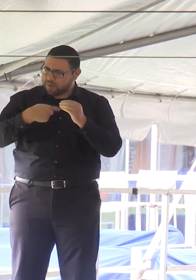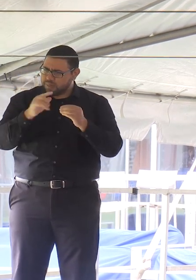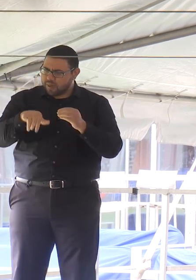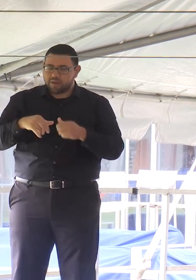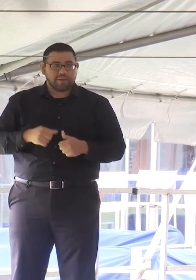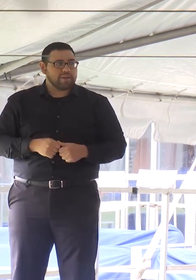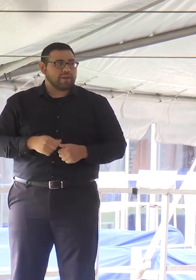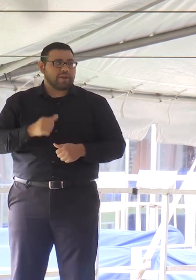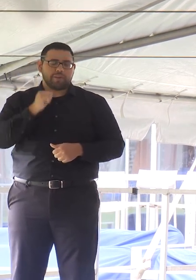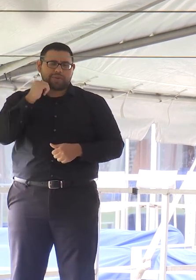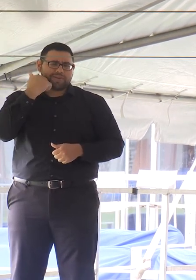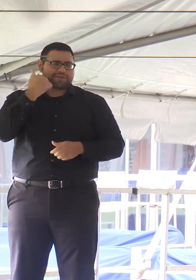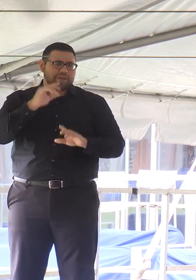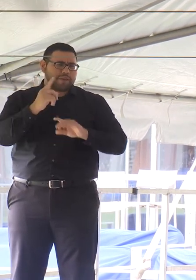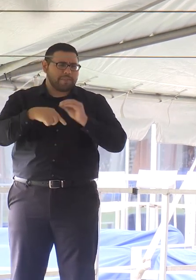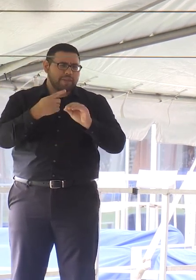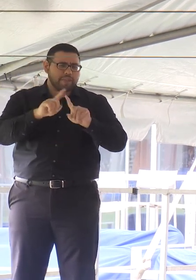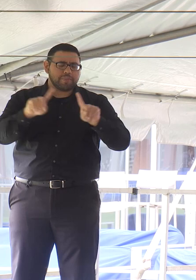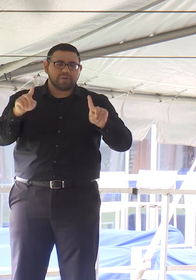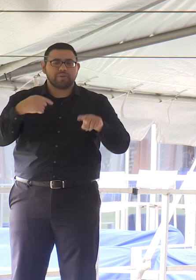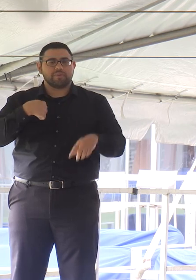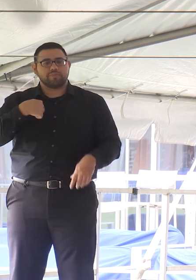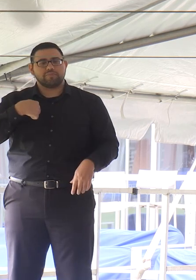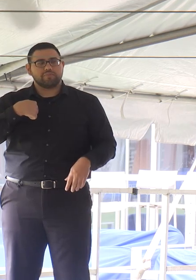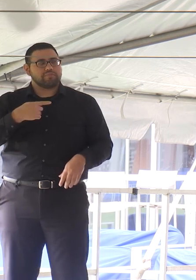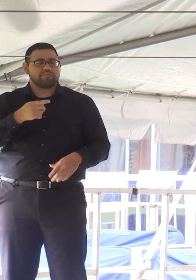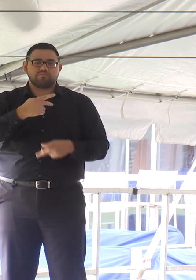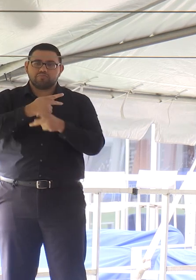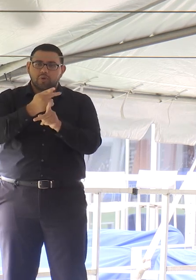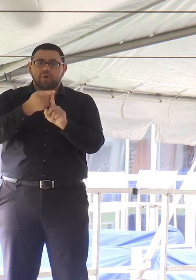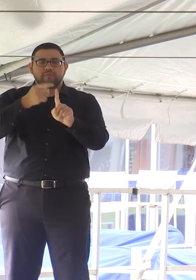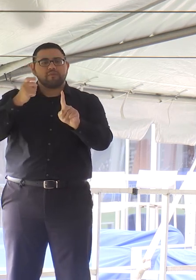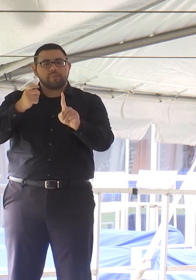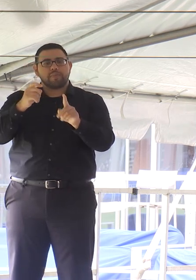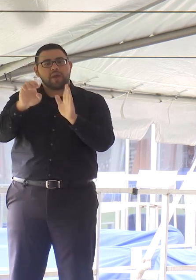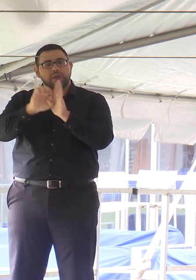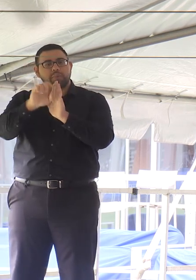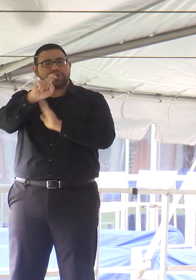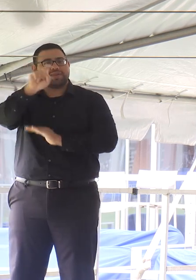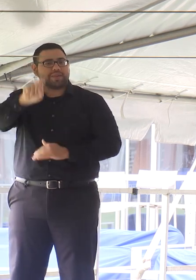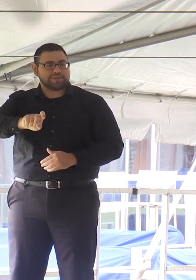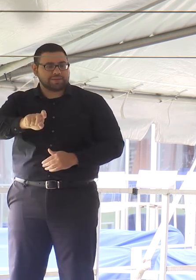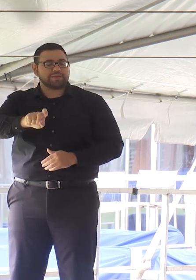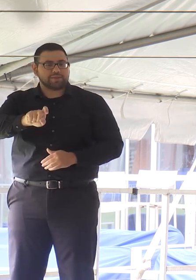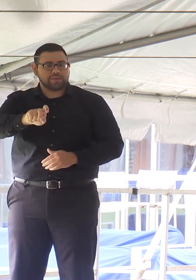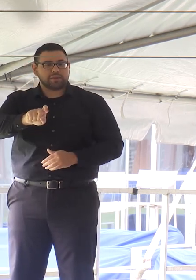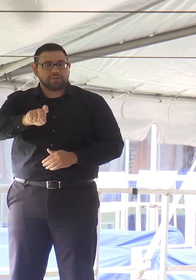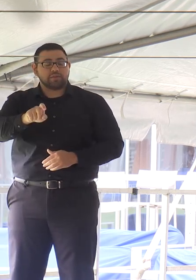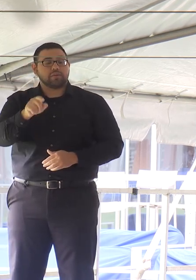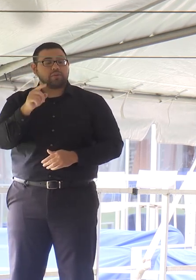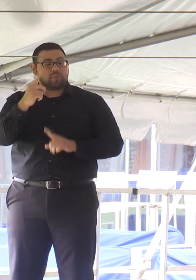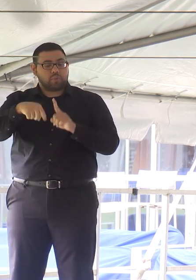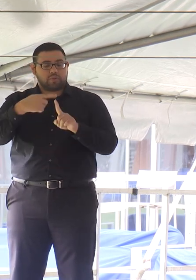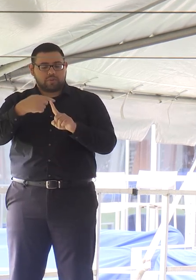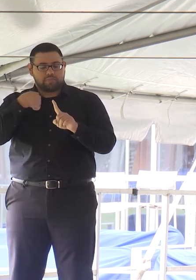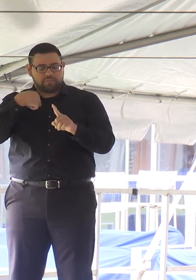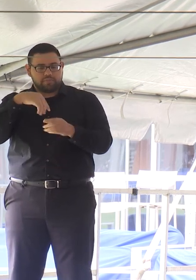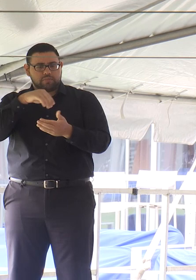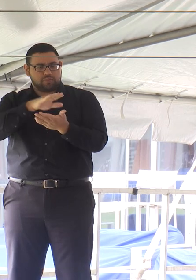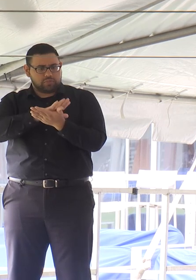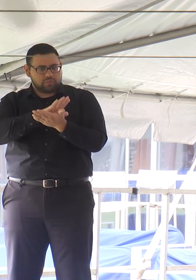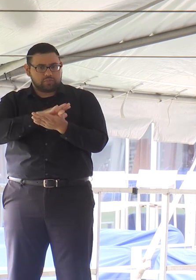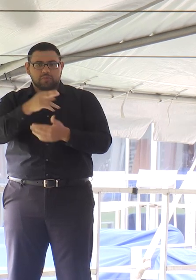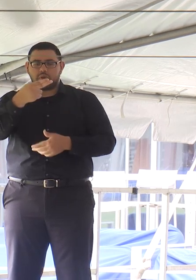I believe that. I'm not going to be shy about it, but I'm a product of Edinburgh, Texas. And when I was in school, in